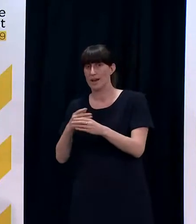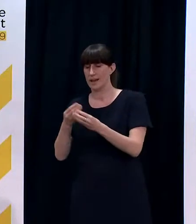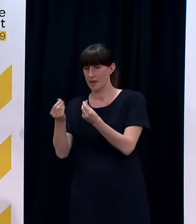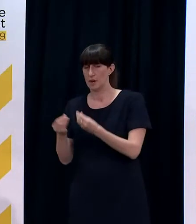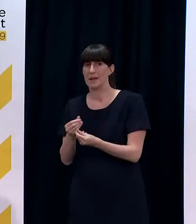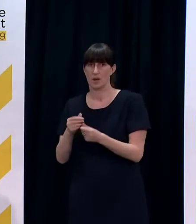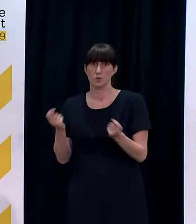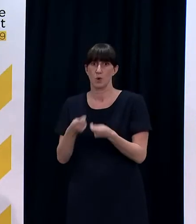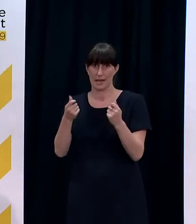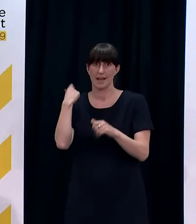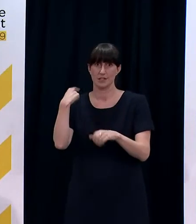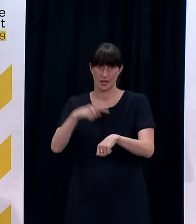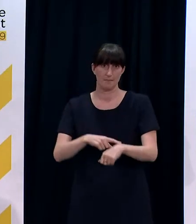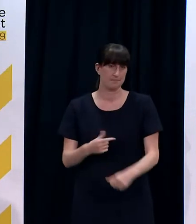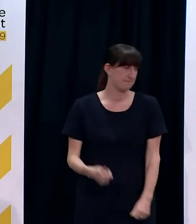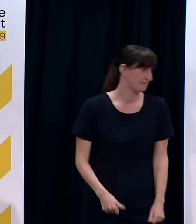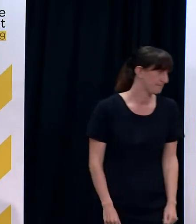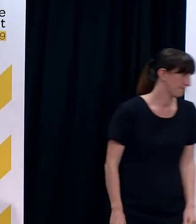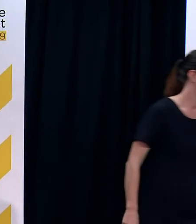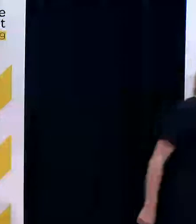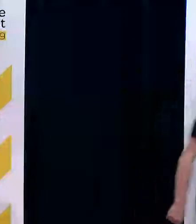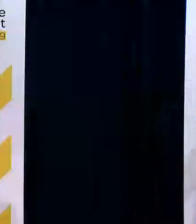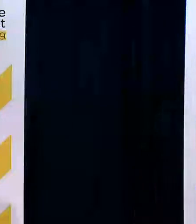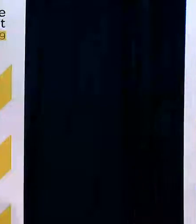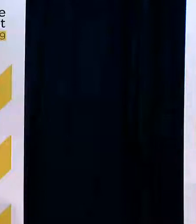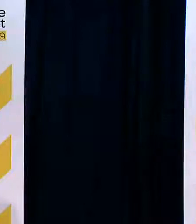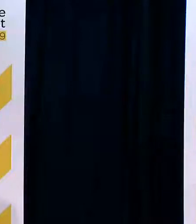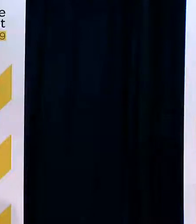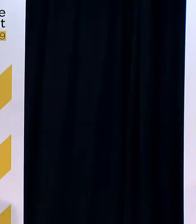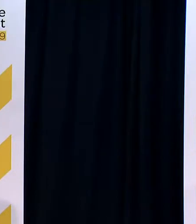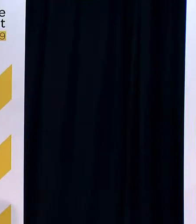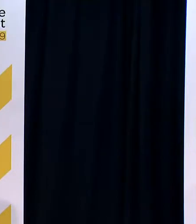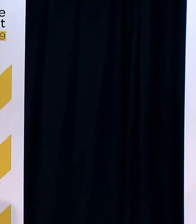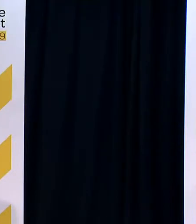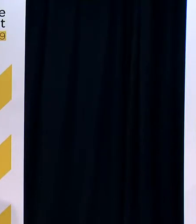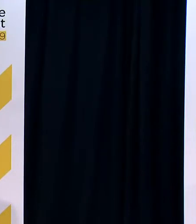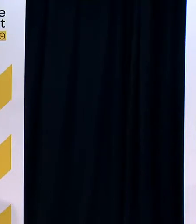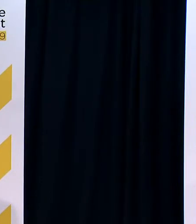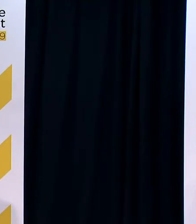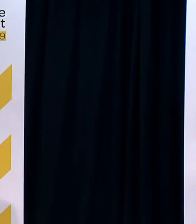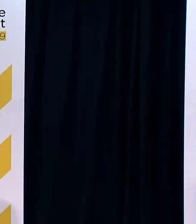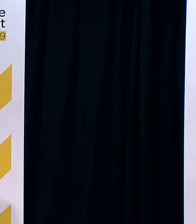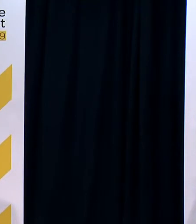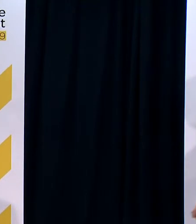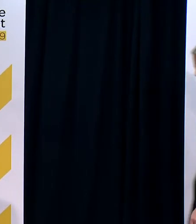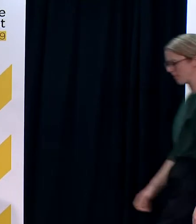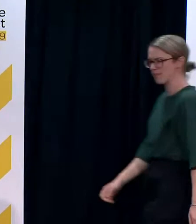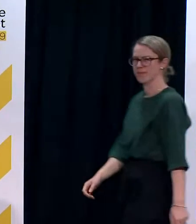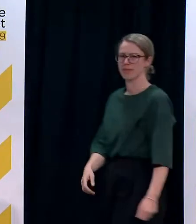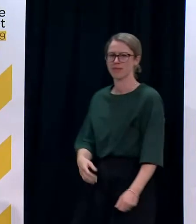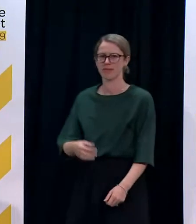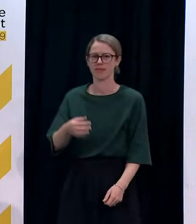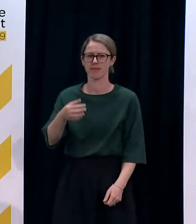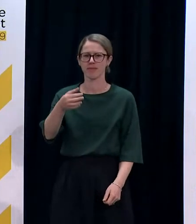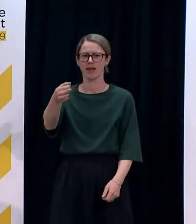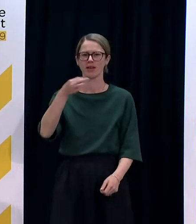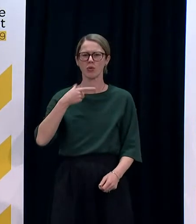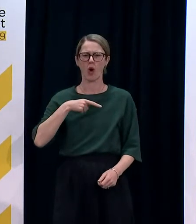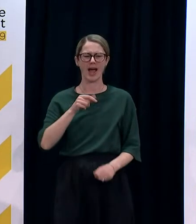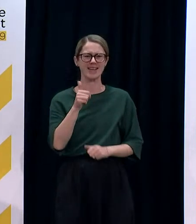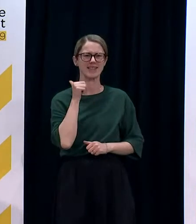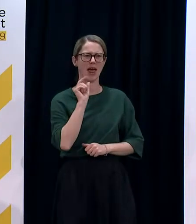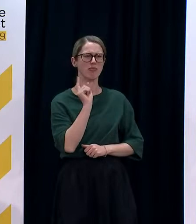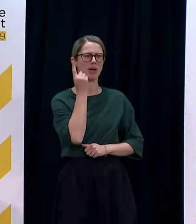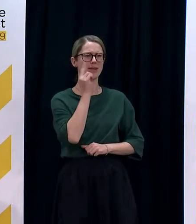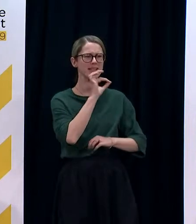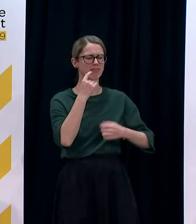Prime Minister shirk the responsibility to inform the public that there was a potential risk to their safety in the community? I would